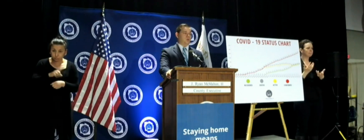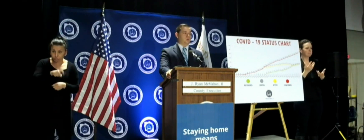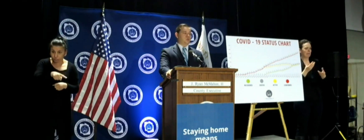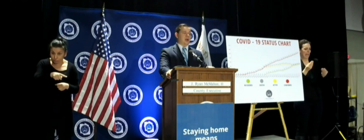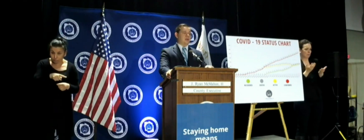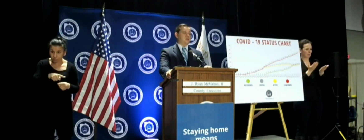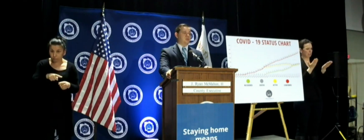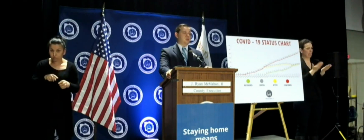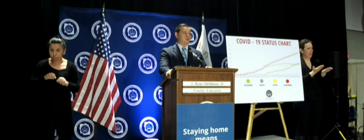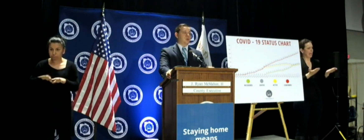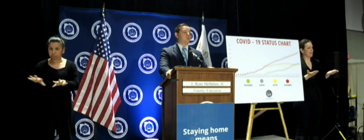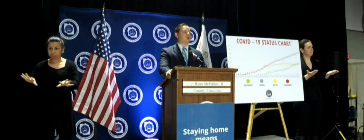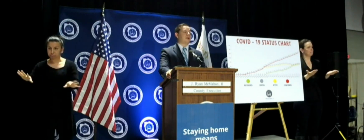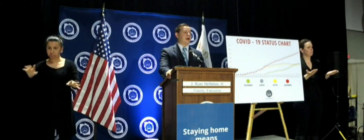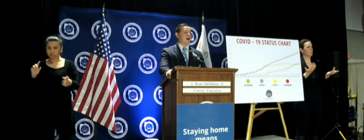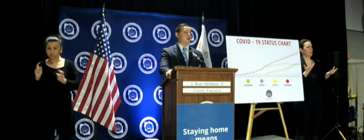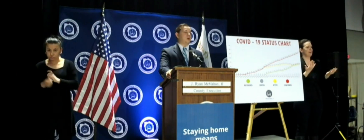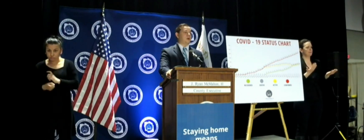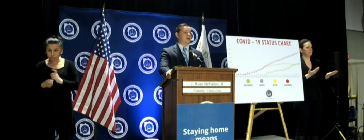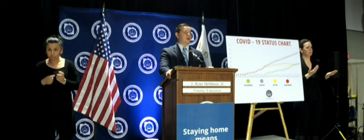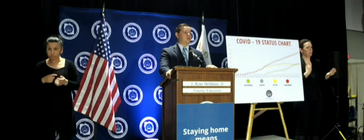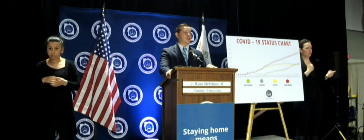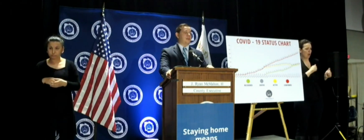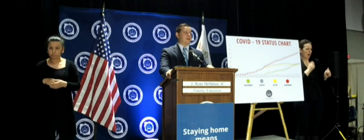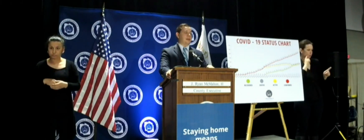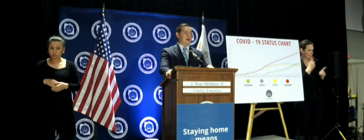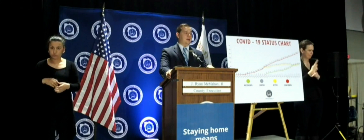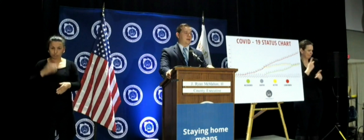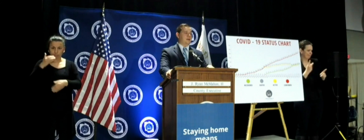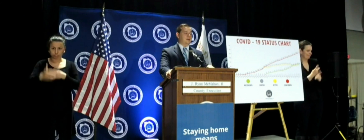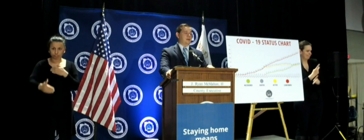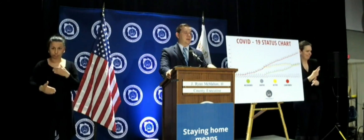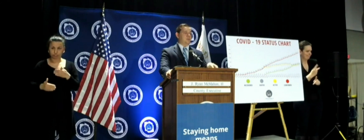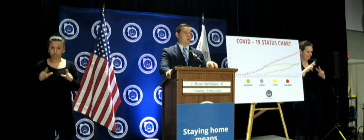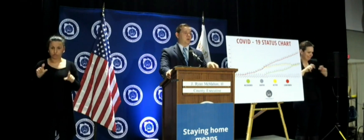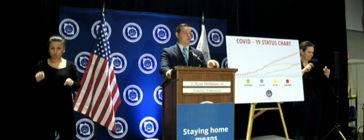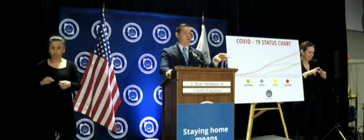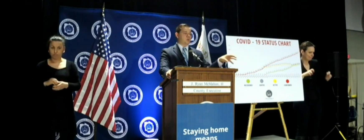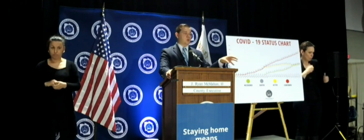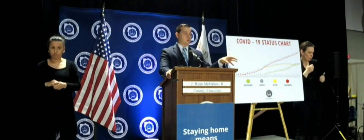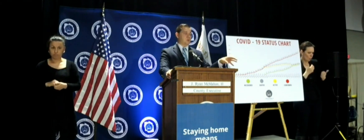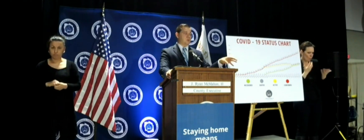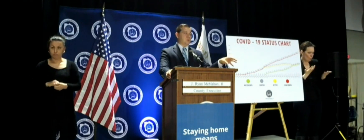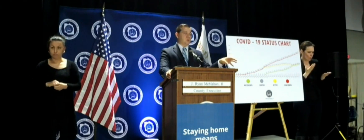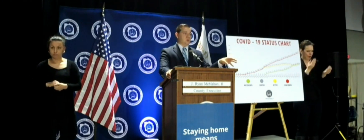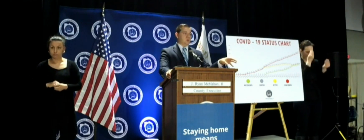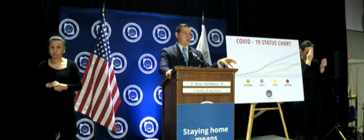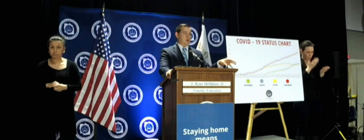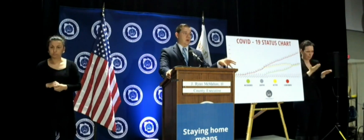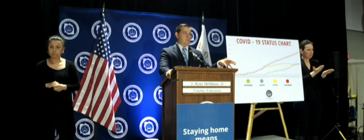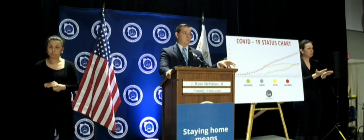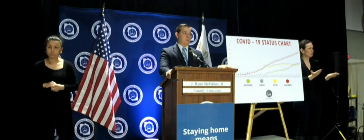we're trying to break out and understand the data and deploy resources